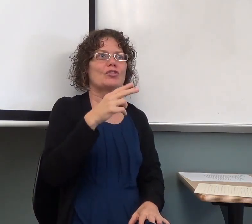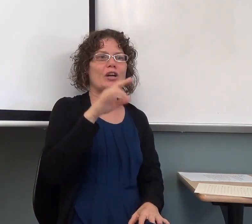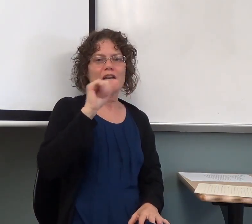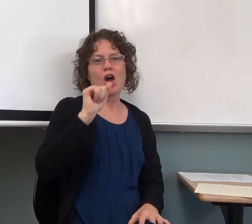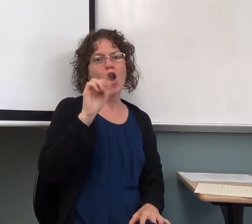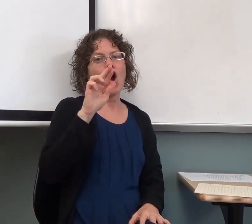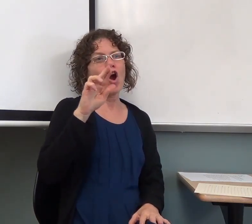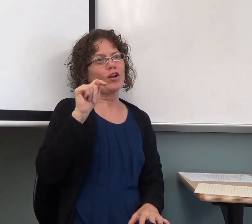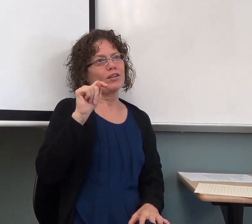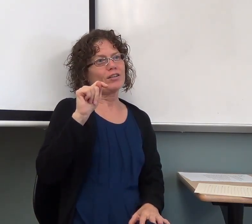article.